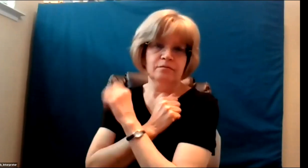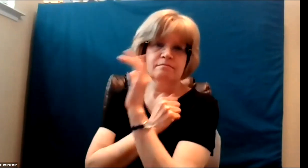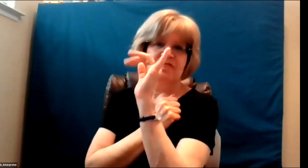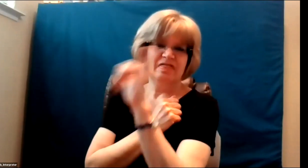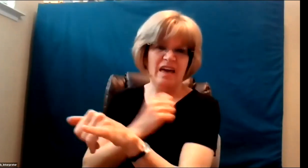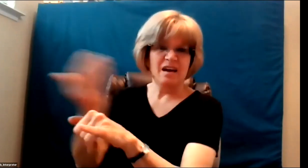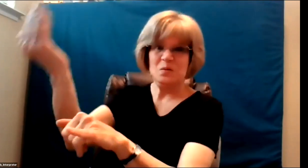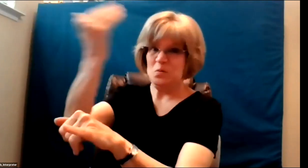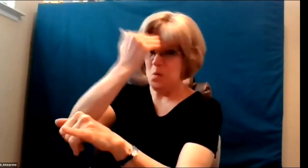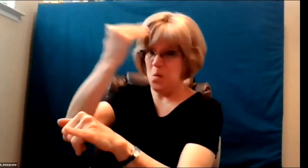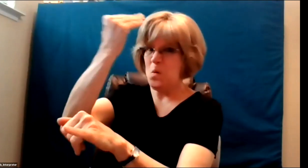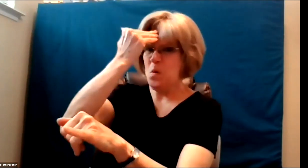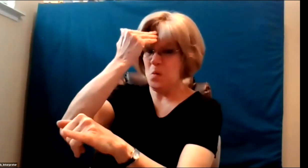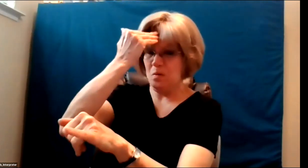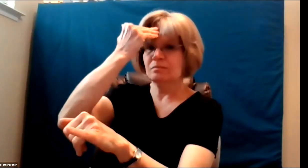We know them.